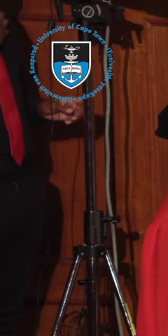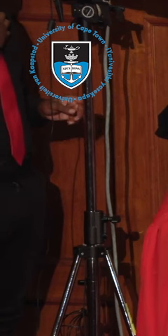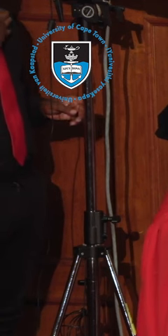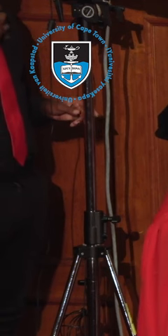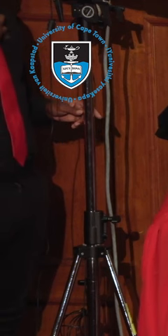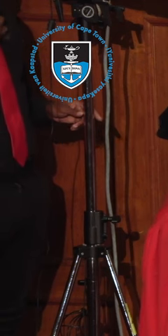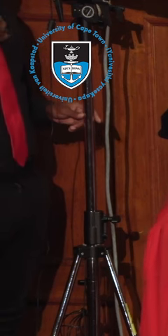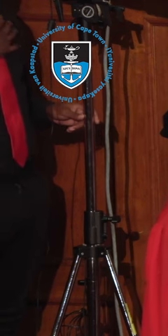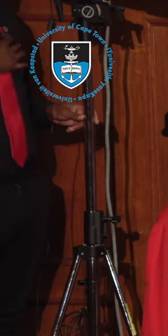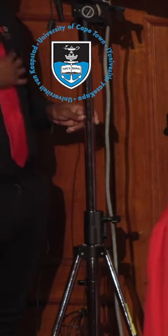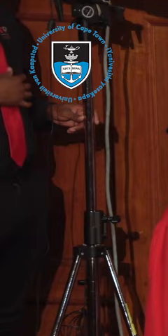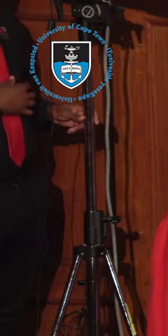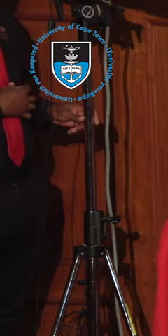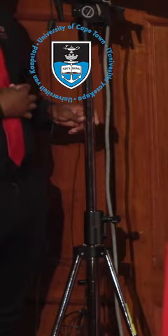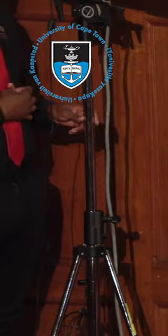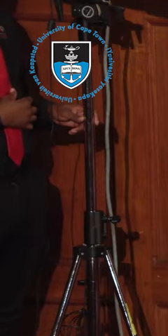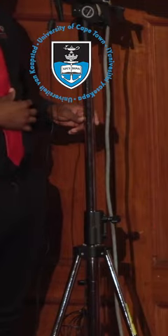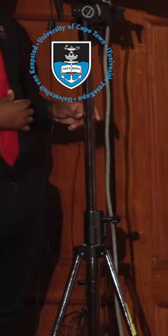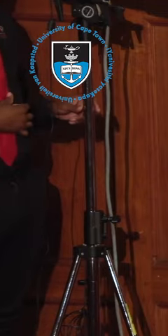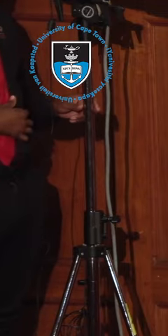Town, Mkholisi Richard Milner.